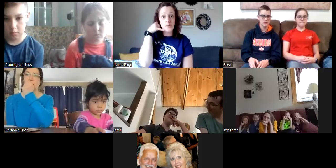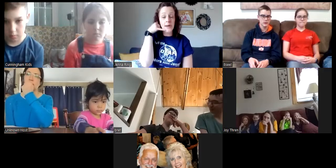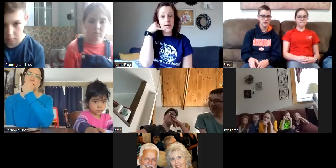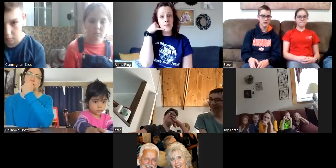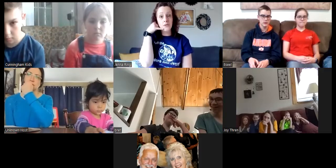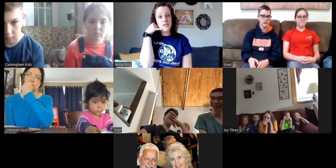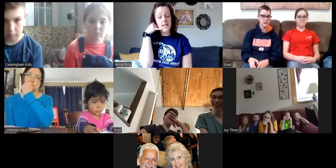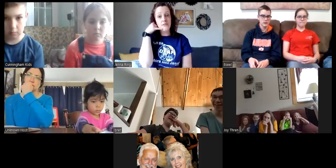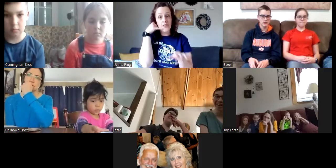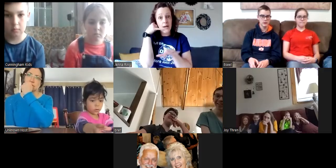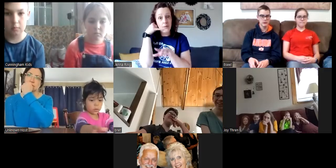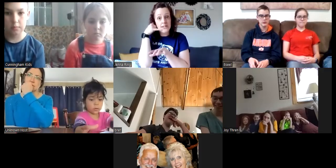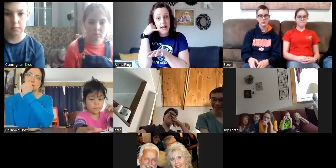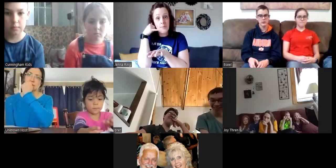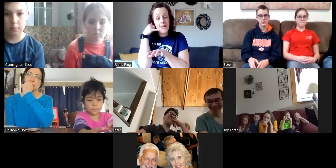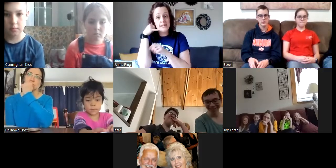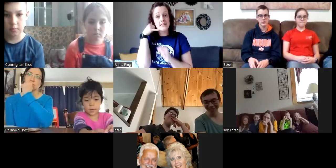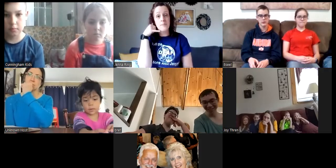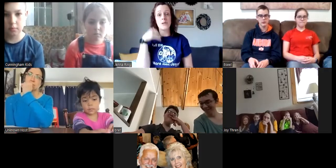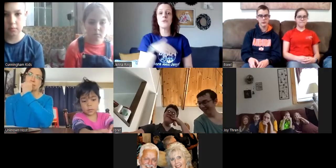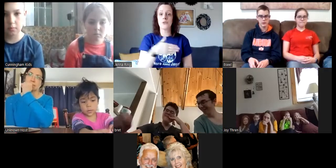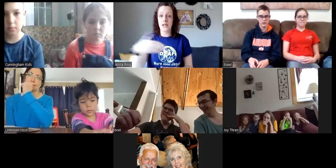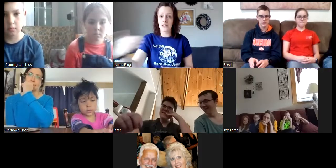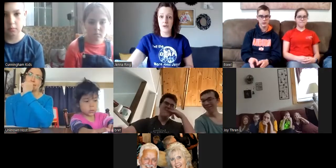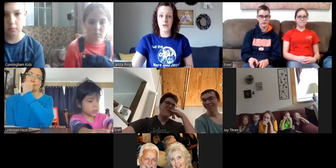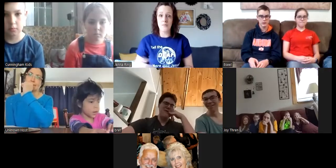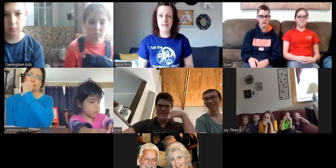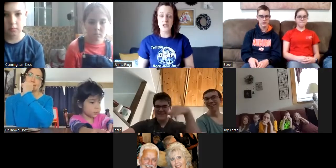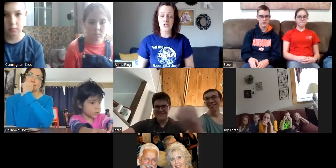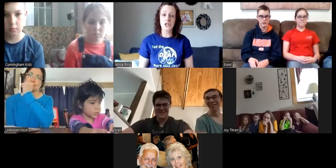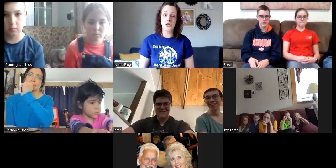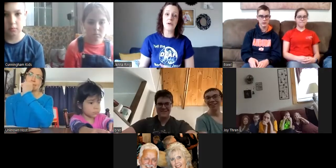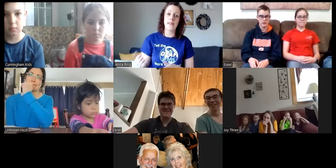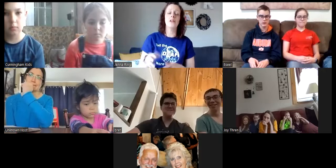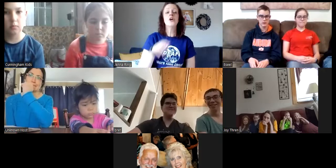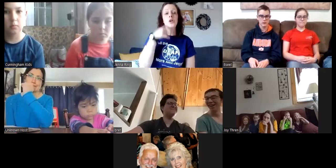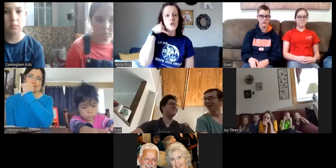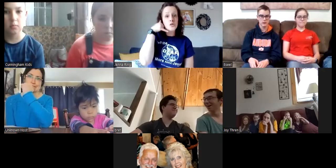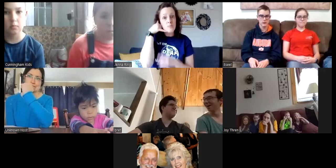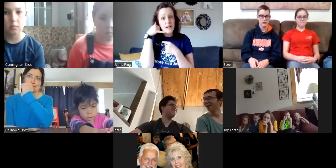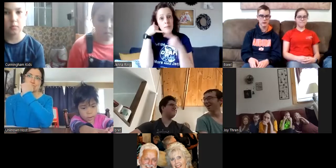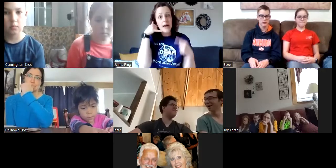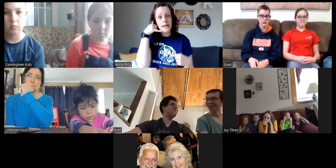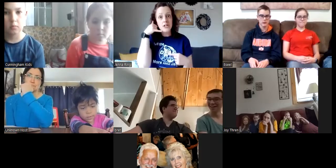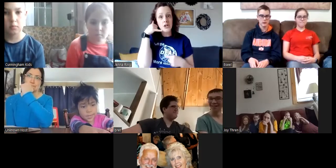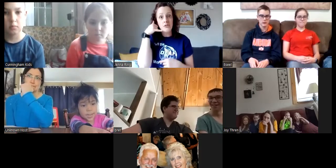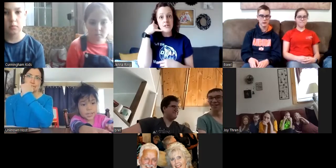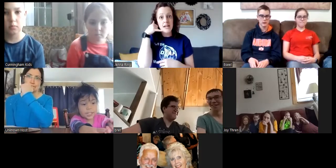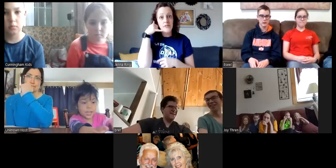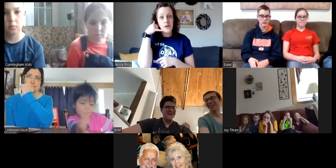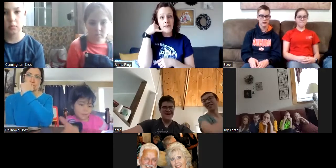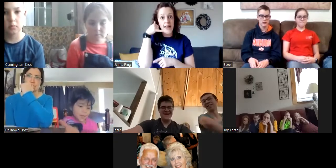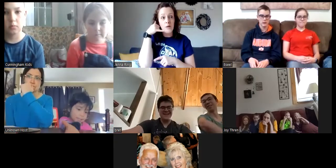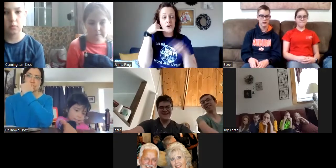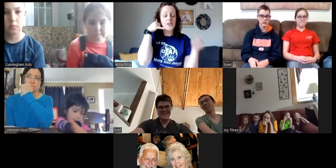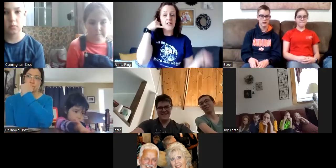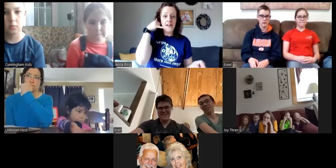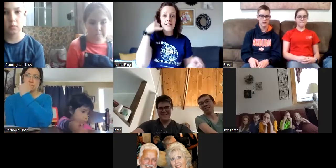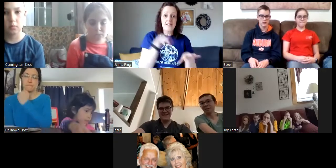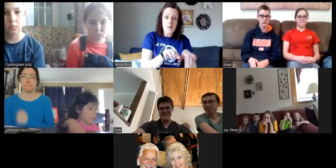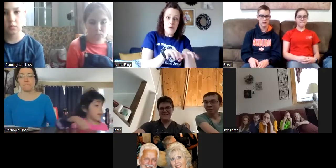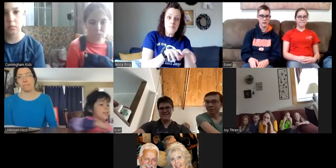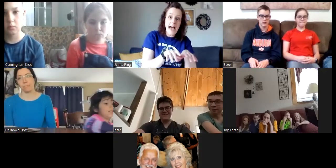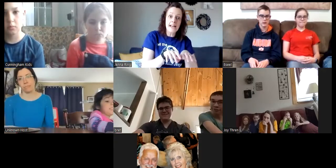in and you would pick up the receiver, they would type it and somebody would transfer their message to you. And then you would speak back into your receiver and they